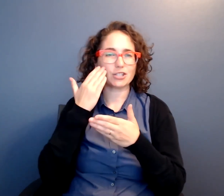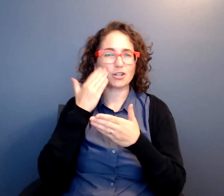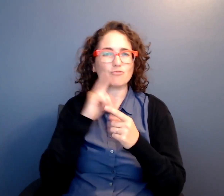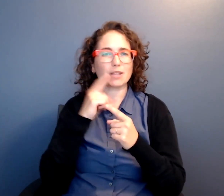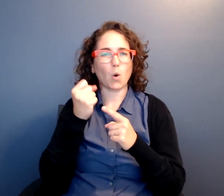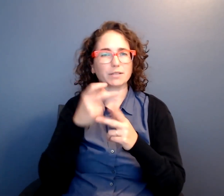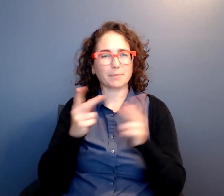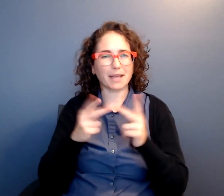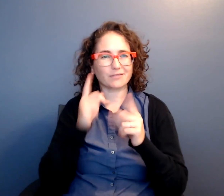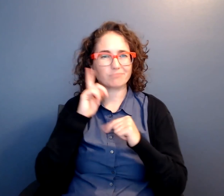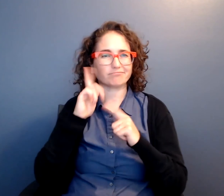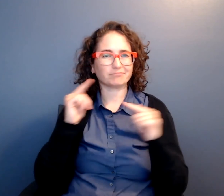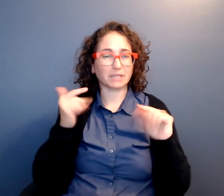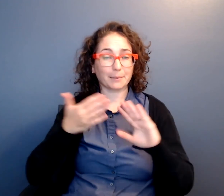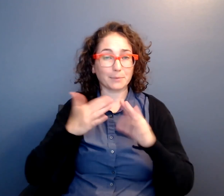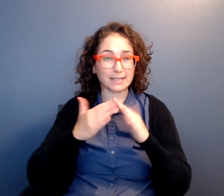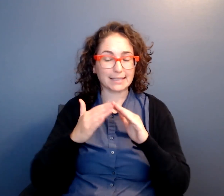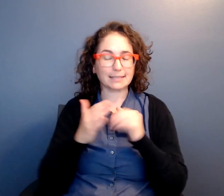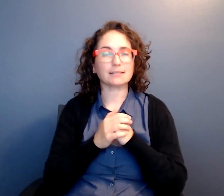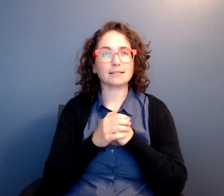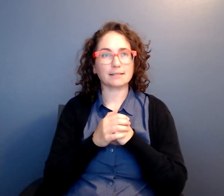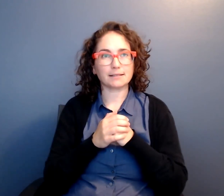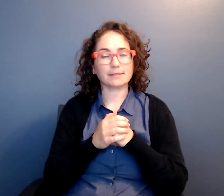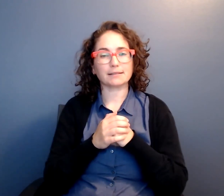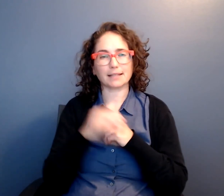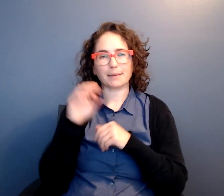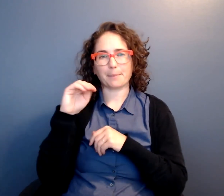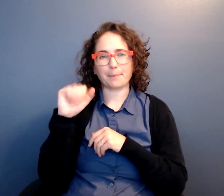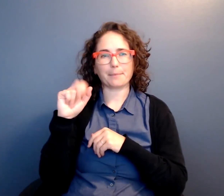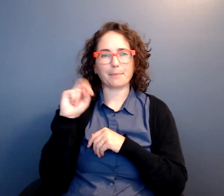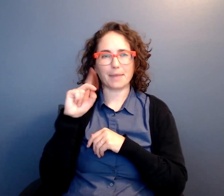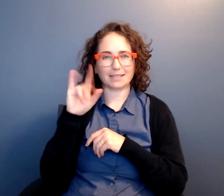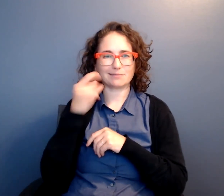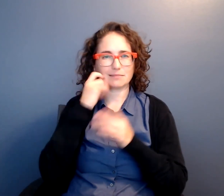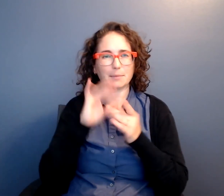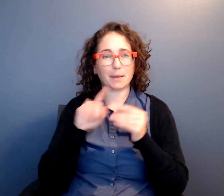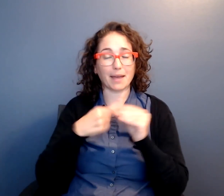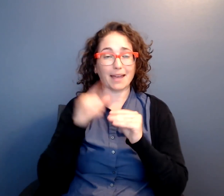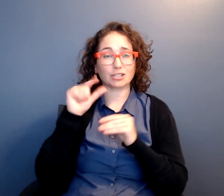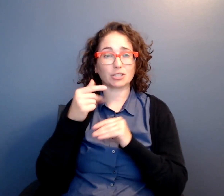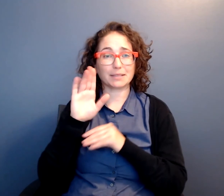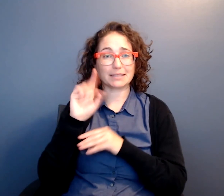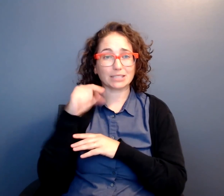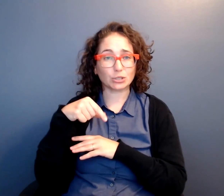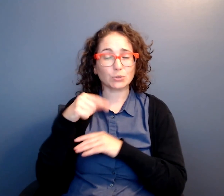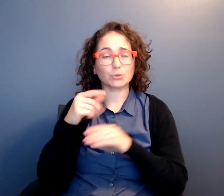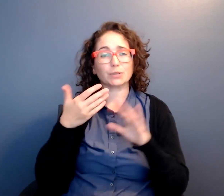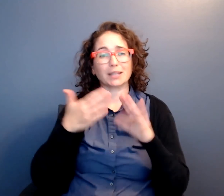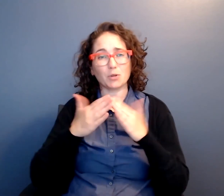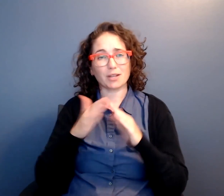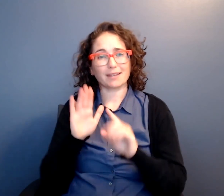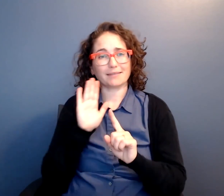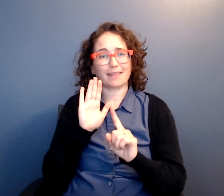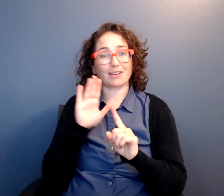for a variety of communities. Mandy was just talking about the LGBTQ community, and there are